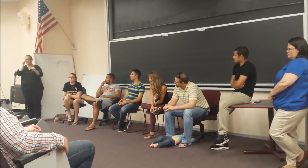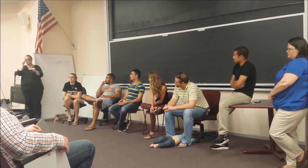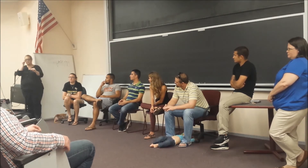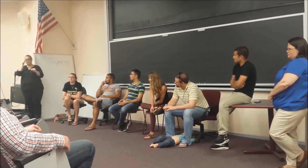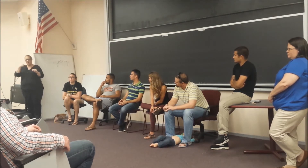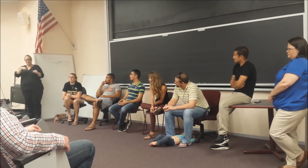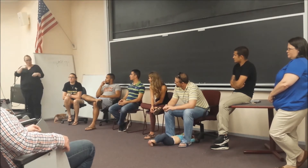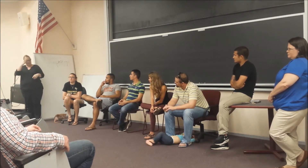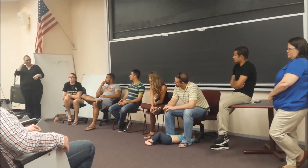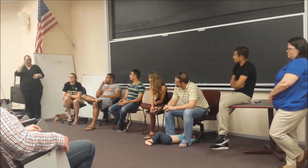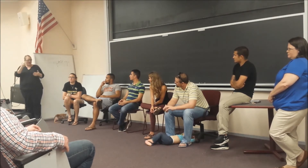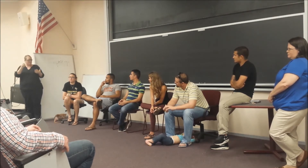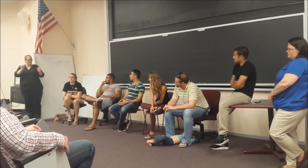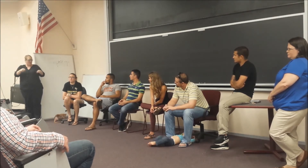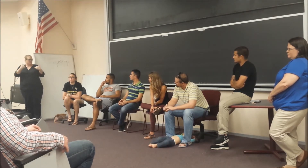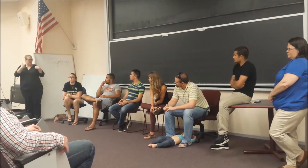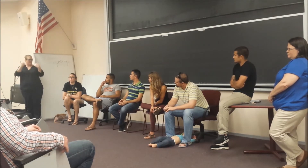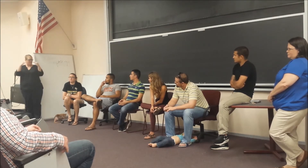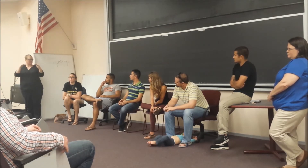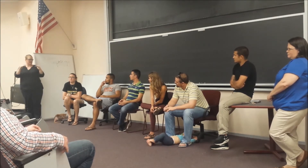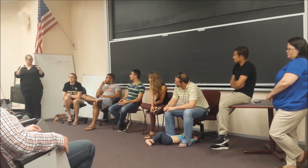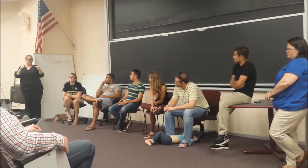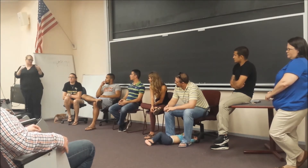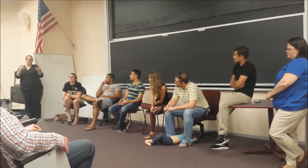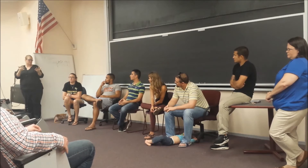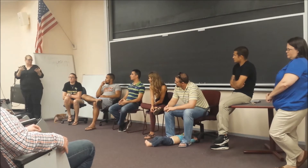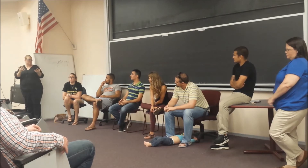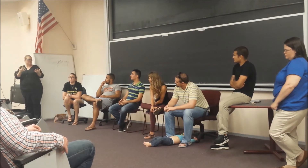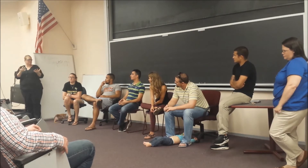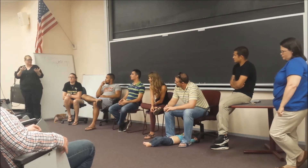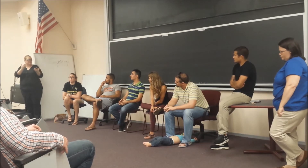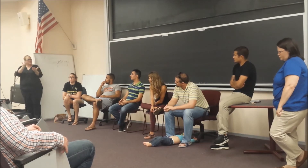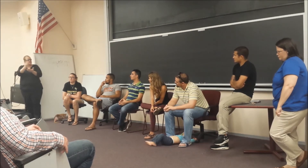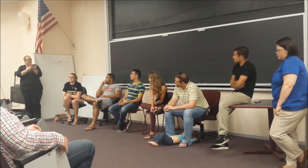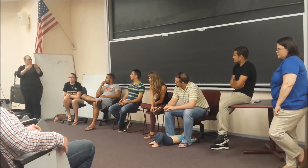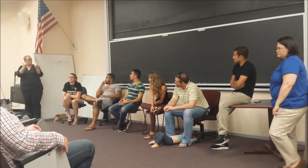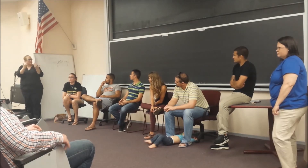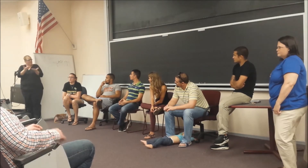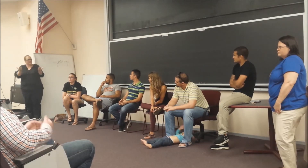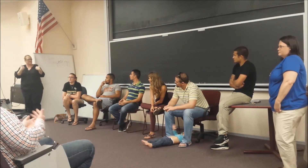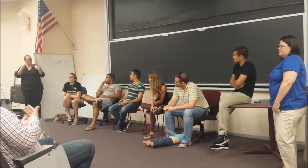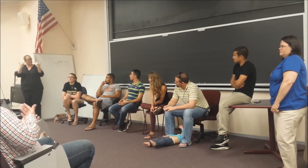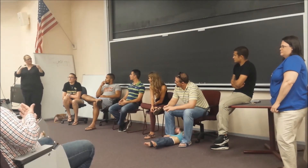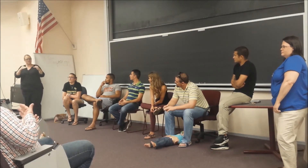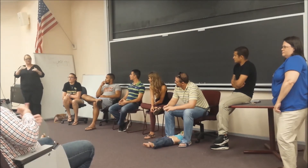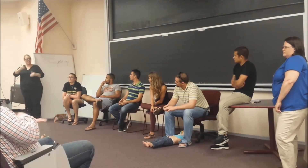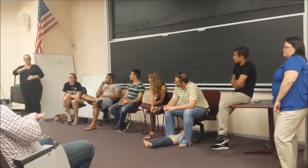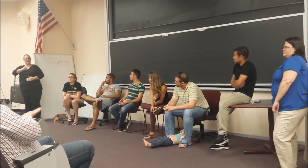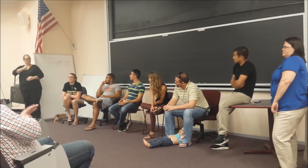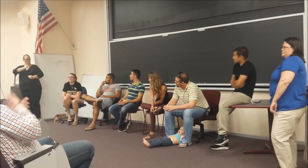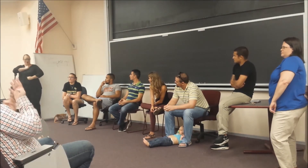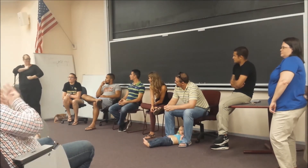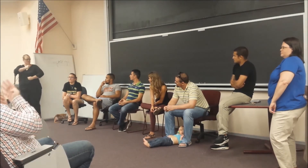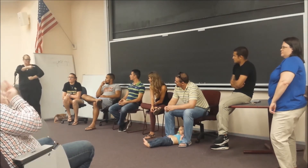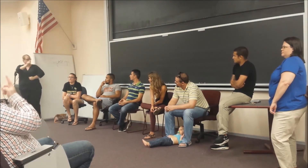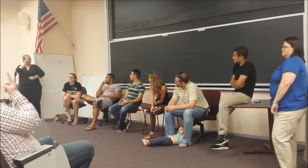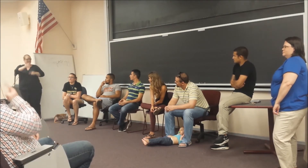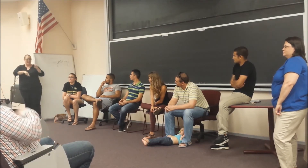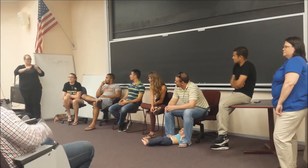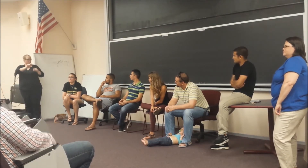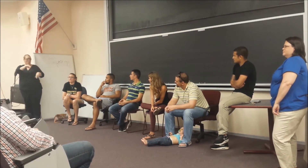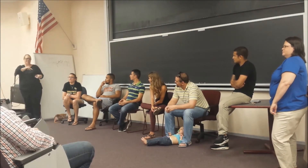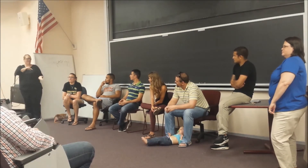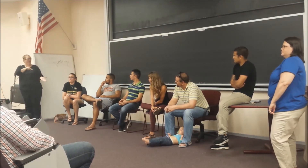we thought there was some limitations, and there are limitations for certain things. In the Army, I can't get her qualified. She cannot come